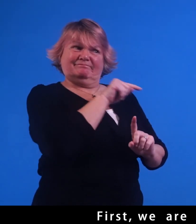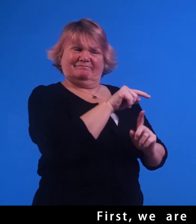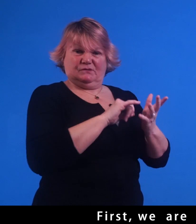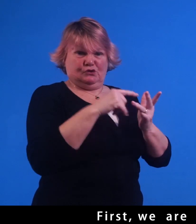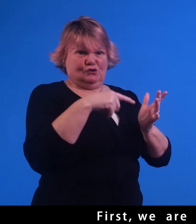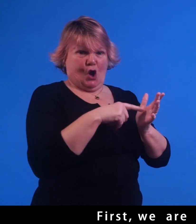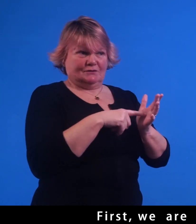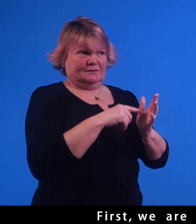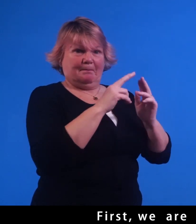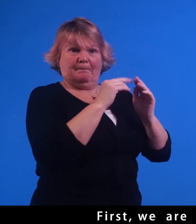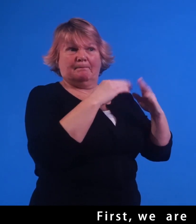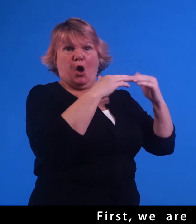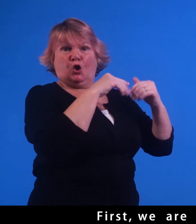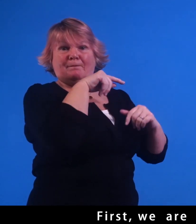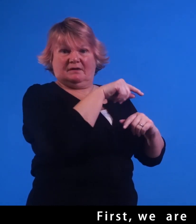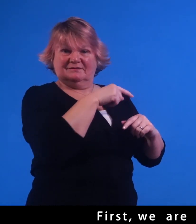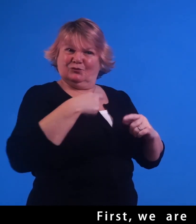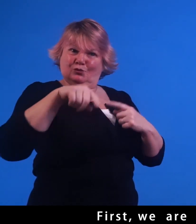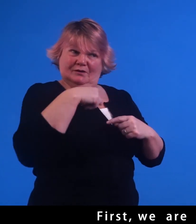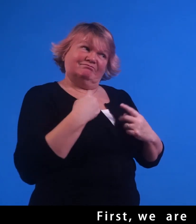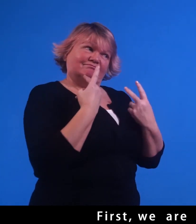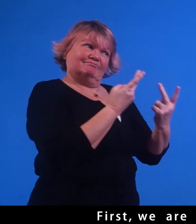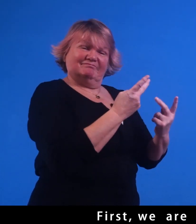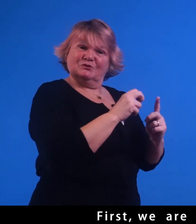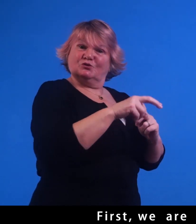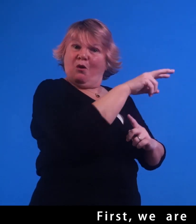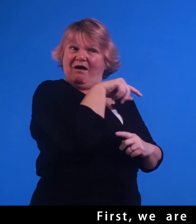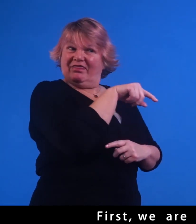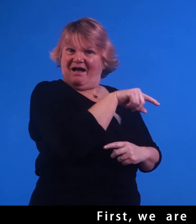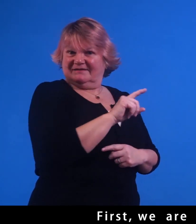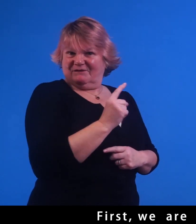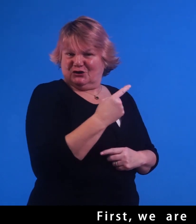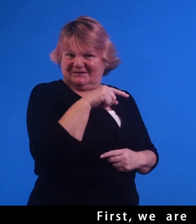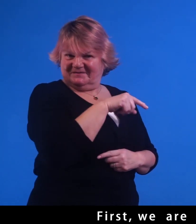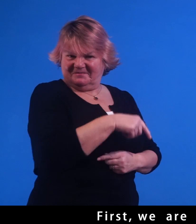First, we're going to take you on a tour around the Scott Monument.